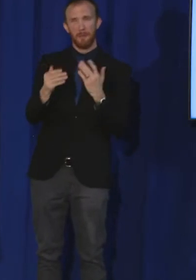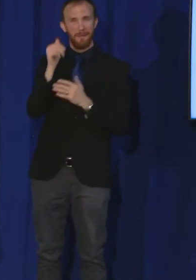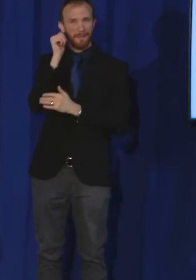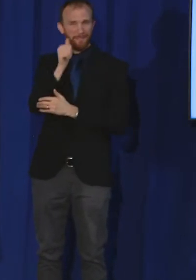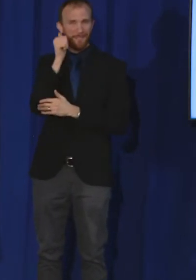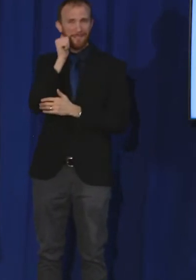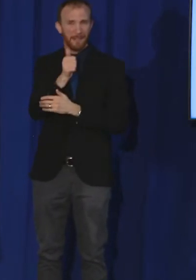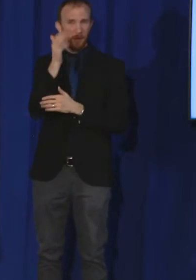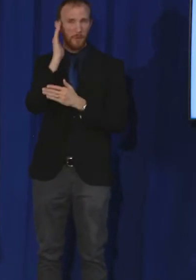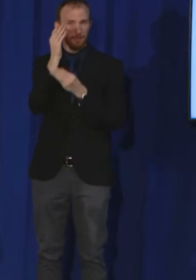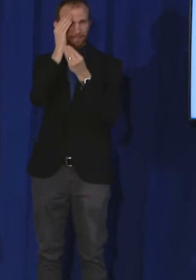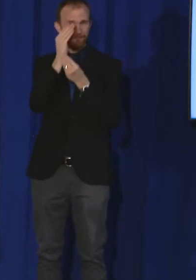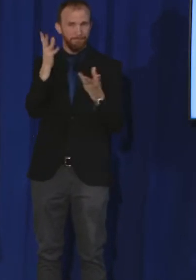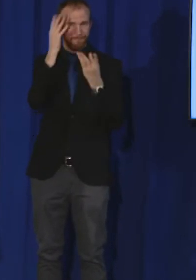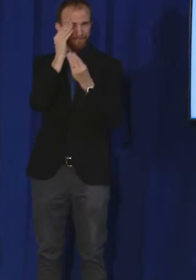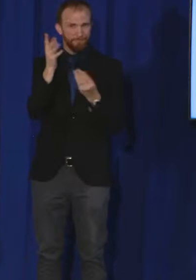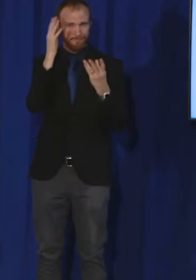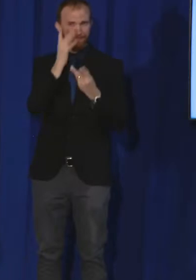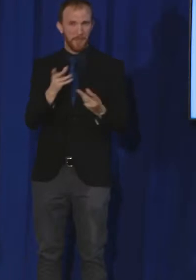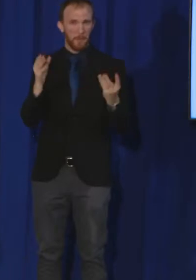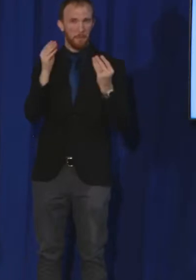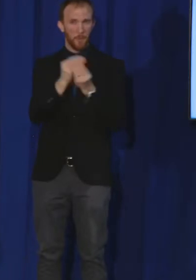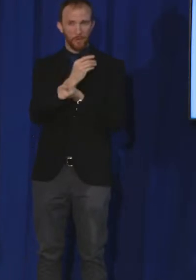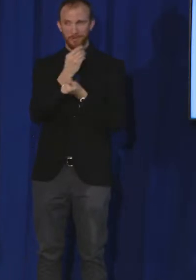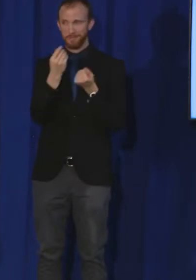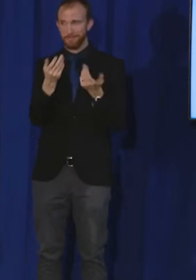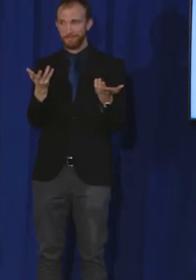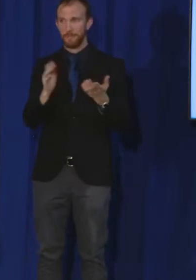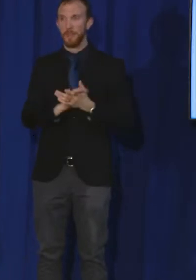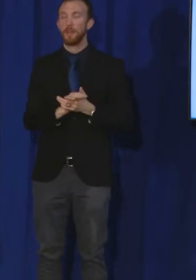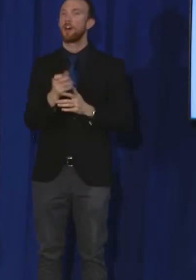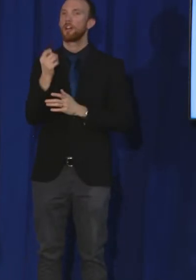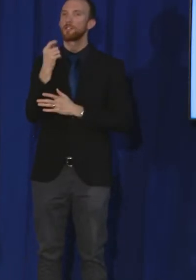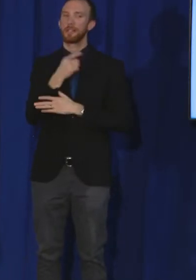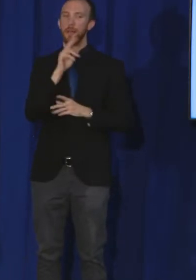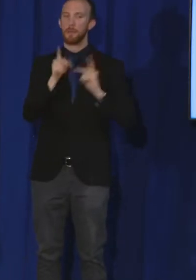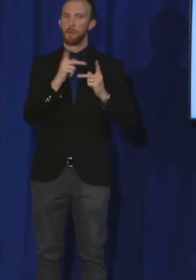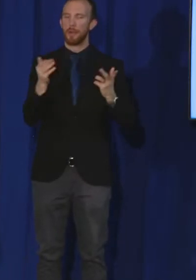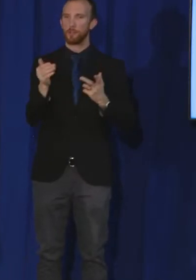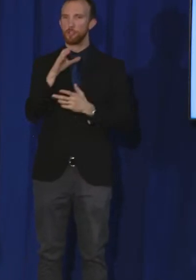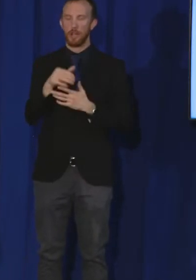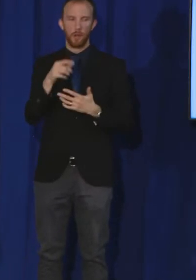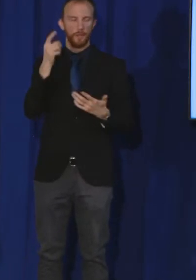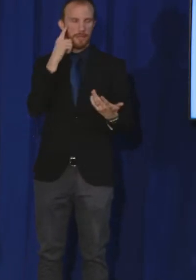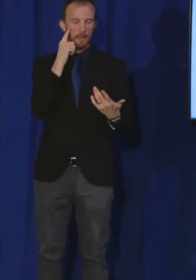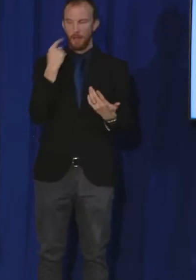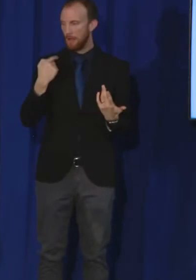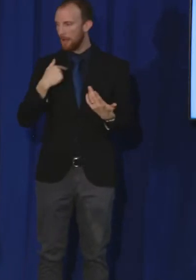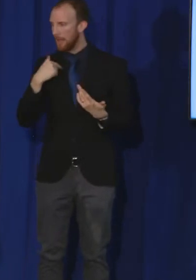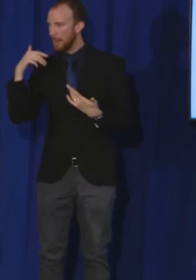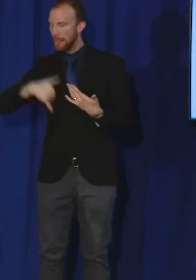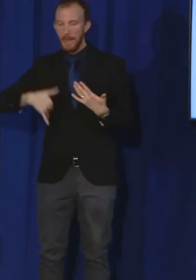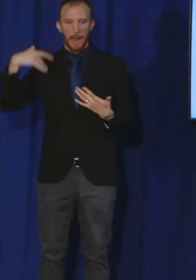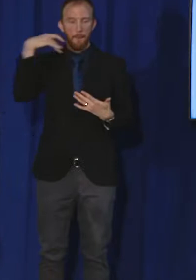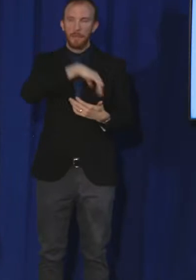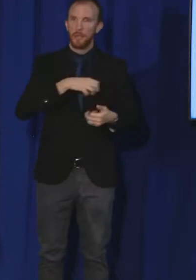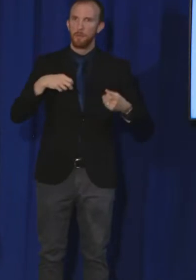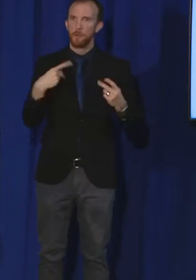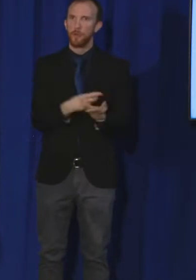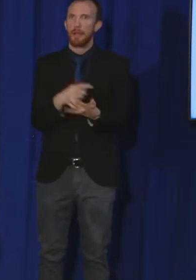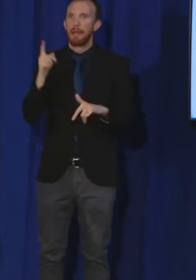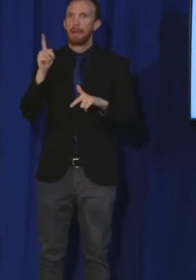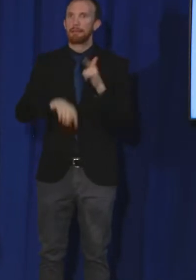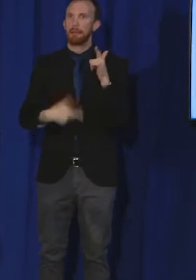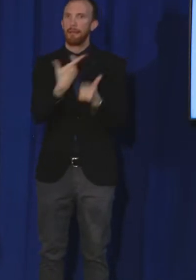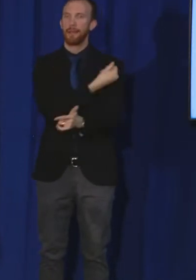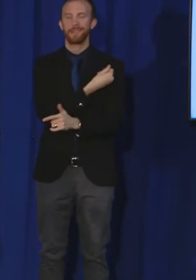in Chicago is late at this point. People think, have I missed a chance to sign up? Was there a website? No. We will